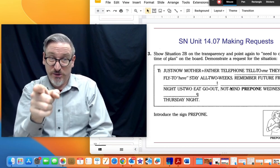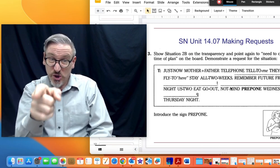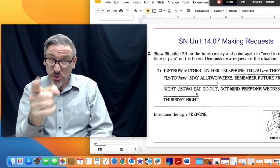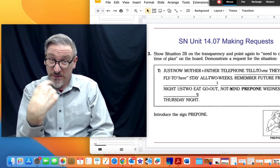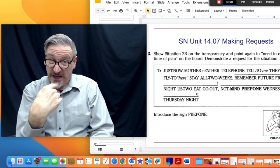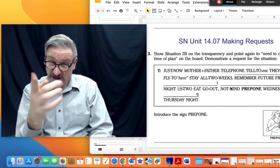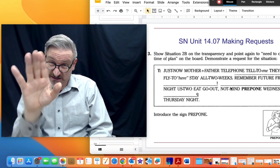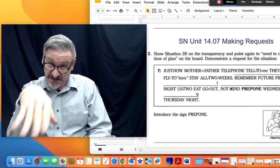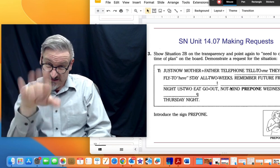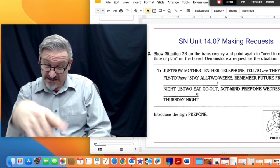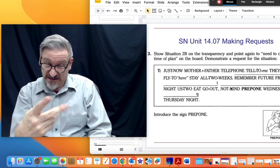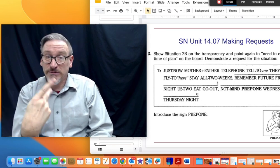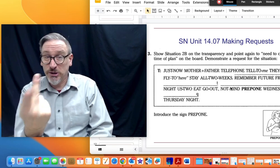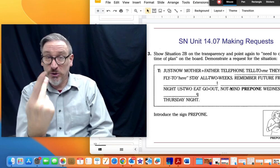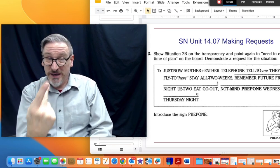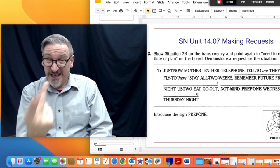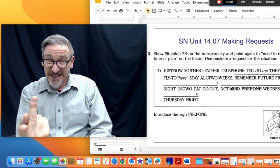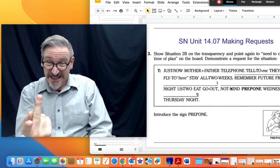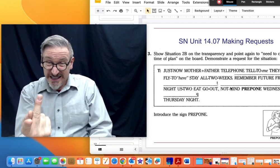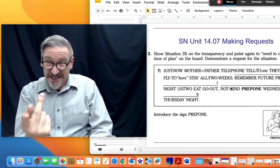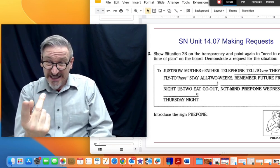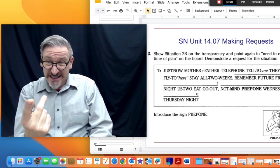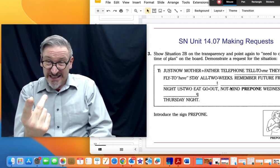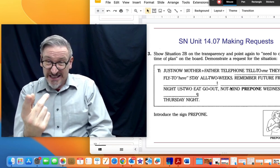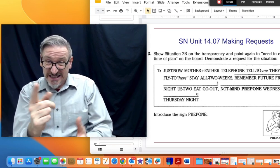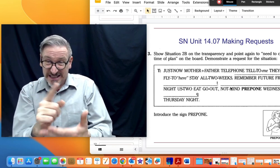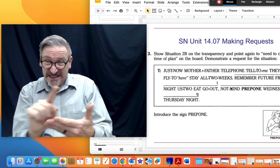set up you and me, right? You and me,